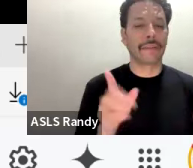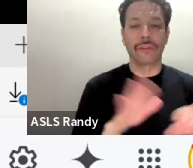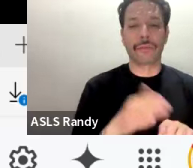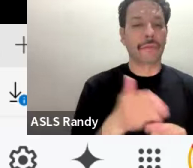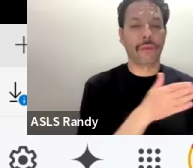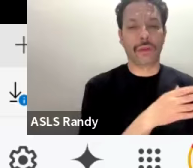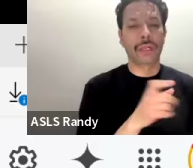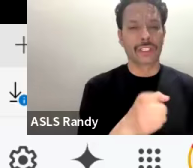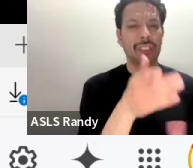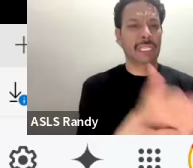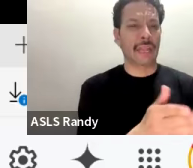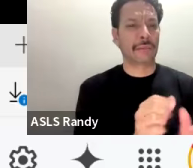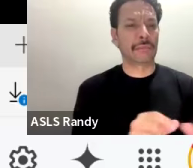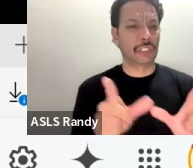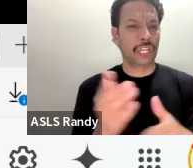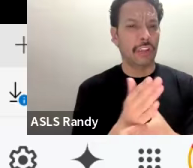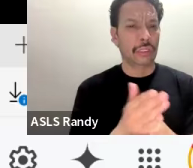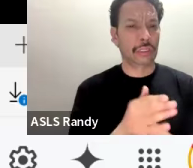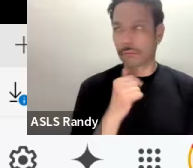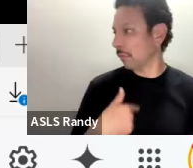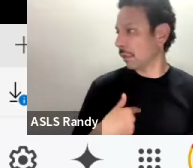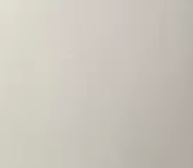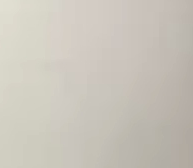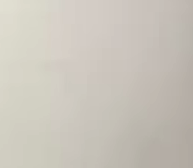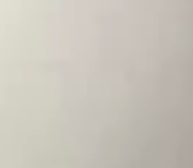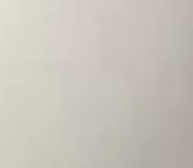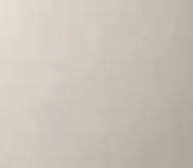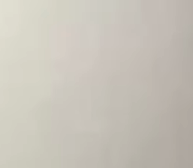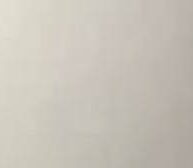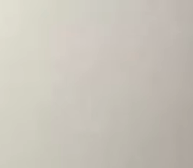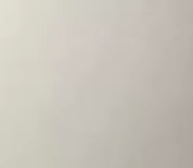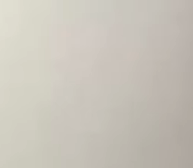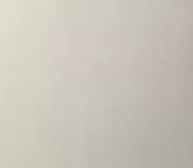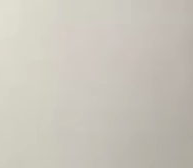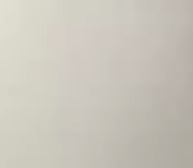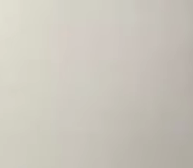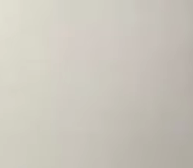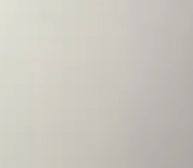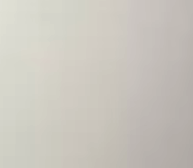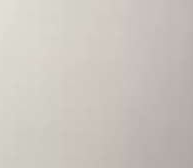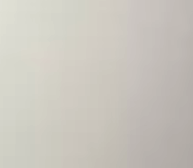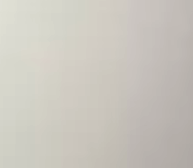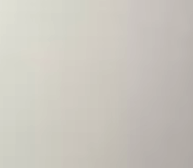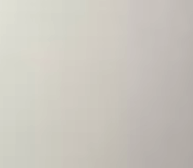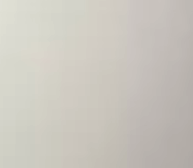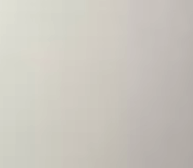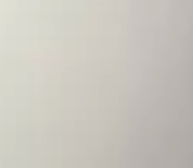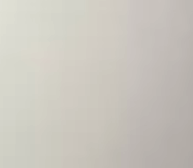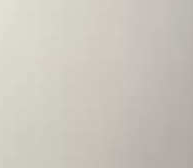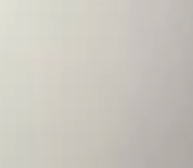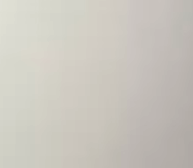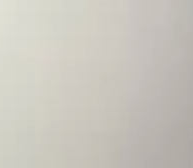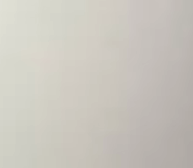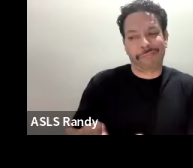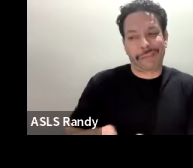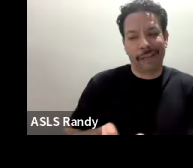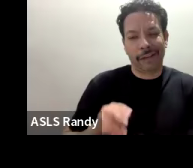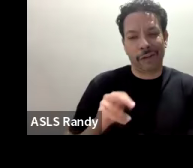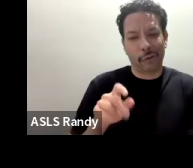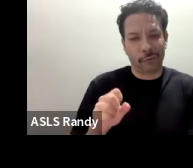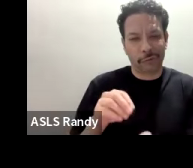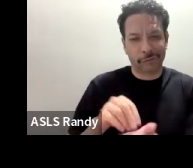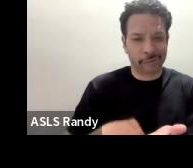stop sharing. Or is that me sharing? Oh, no, it isn't. Okay. These are handwritten notes, so they're a